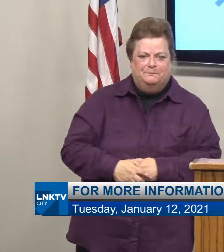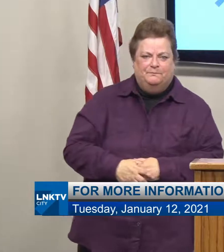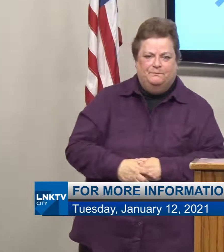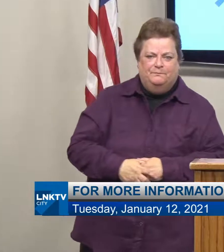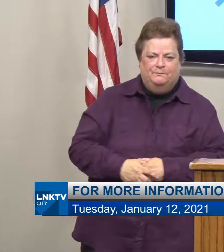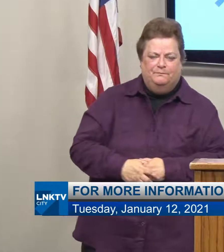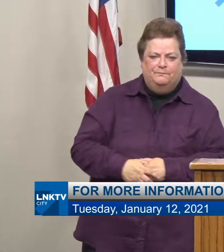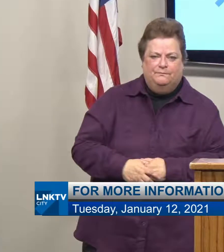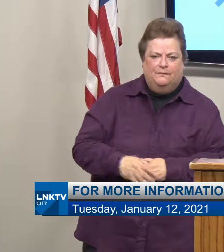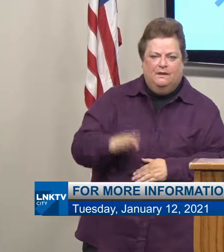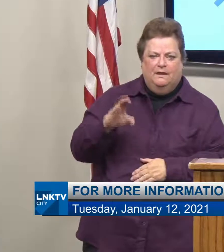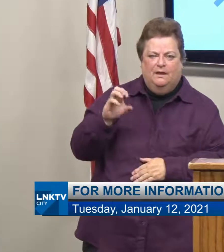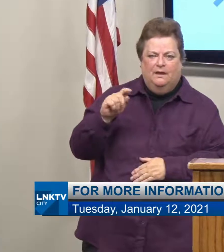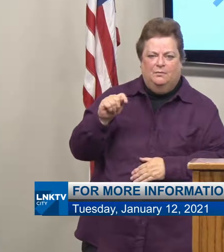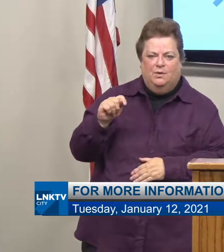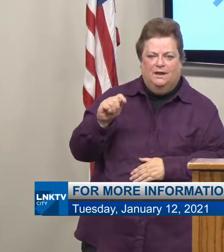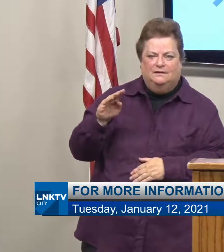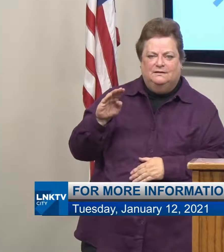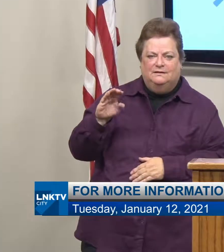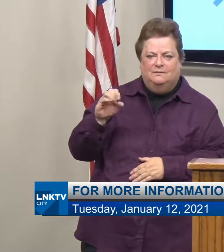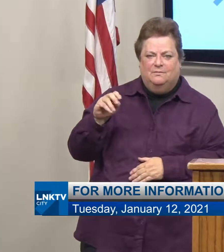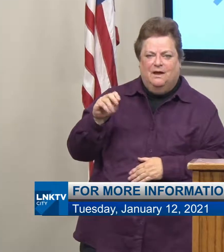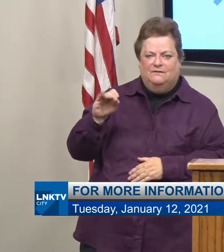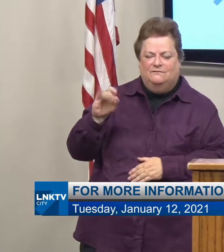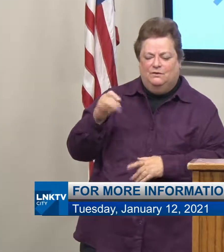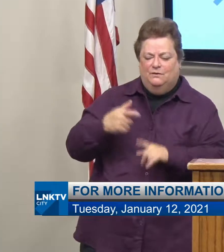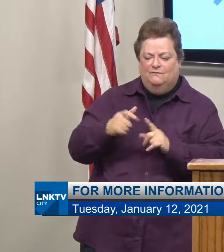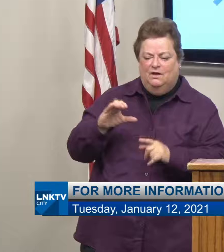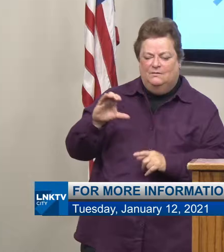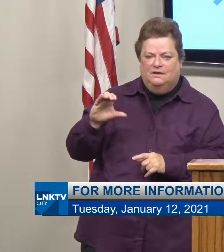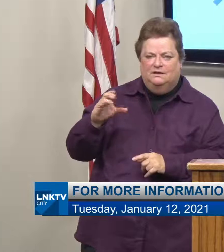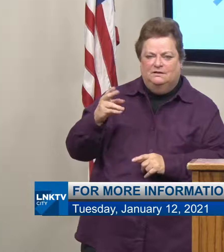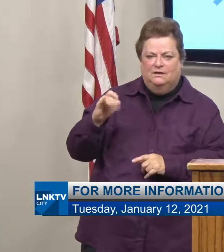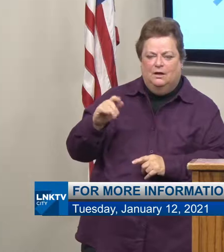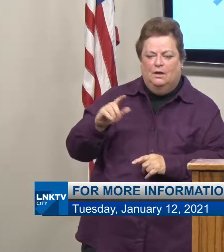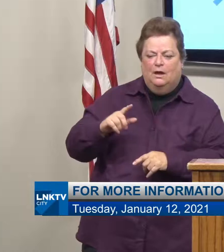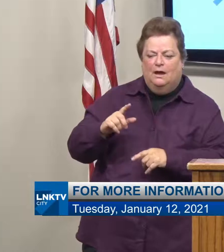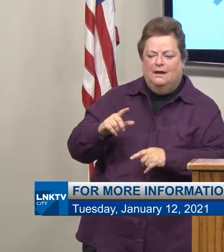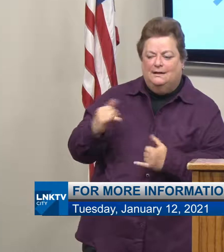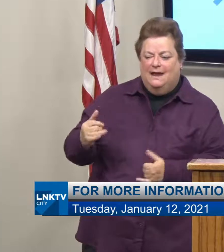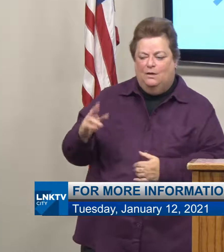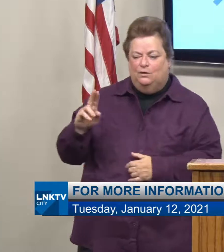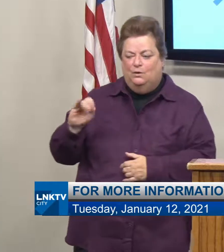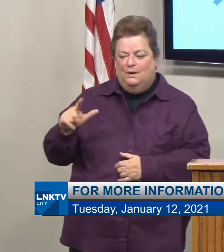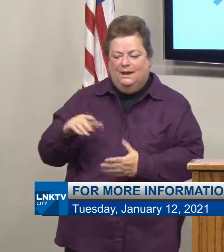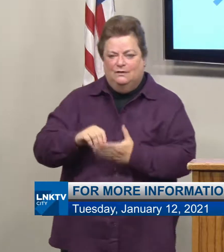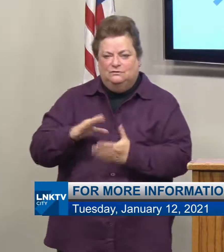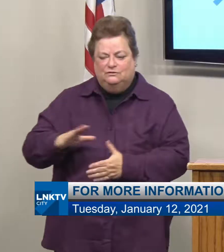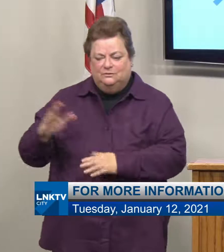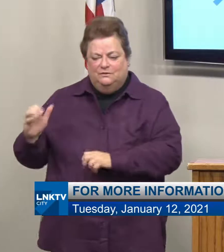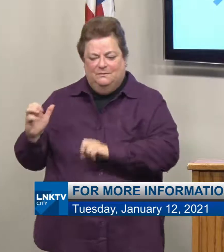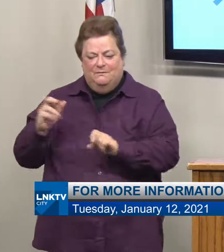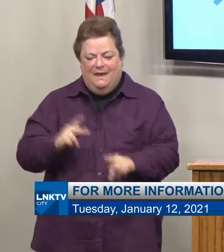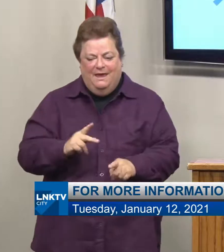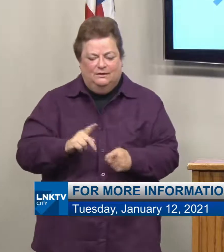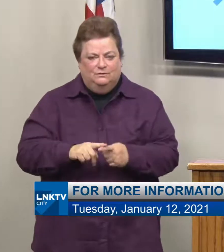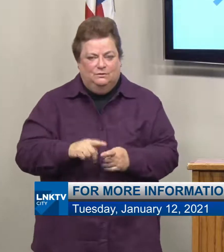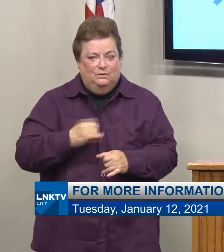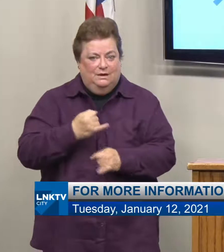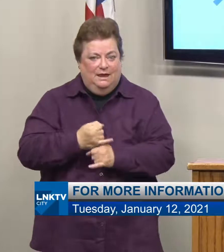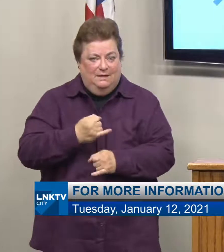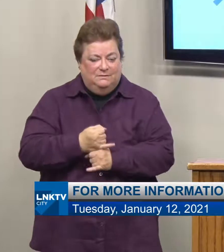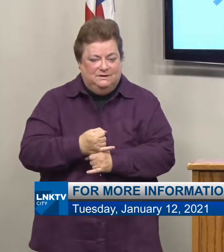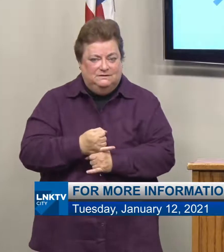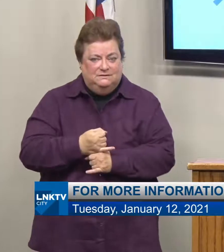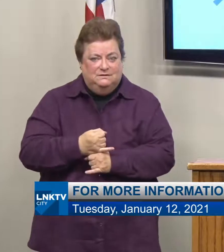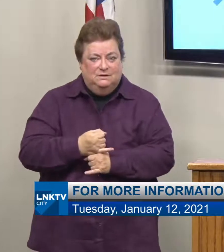Director, this is Brent with Channel 8. Is there any concern with UNL students headed back to campus that there might be kind